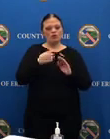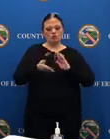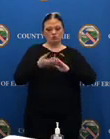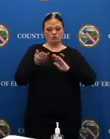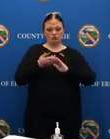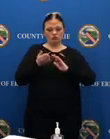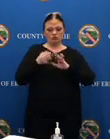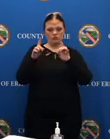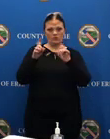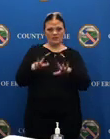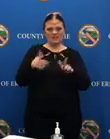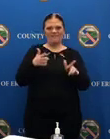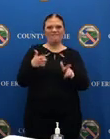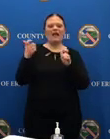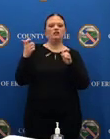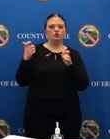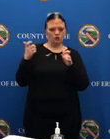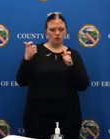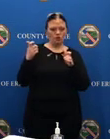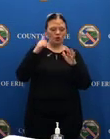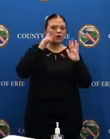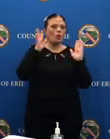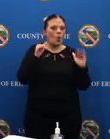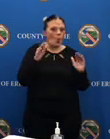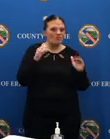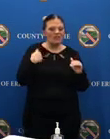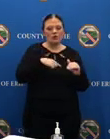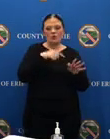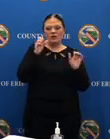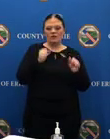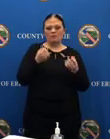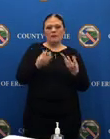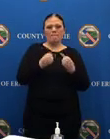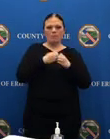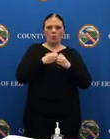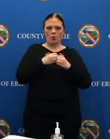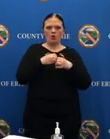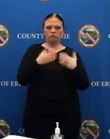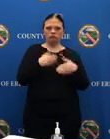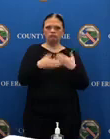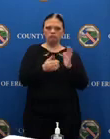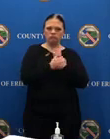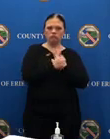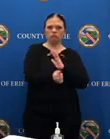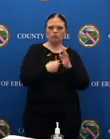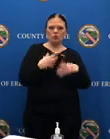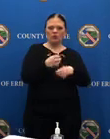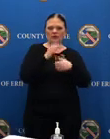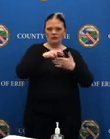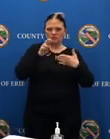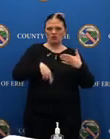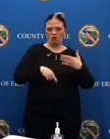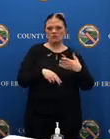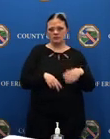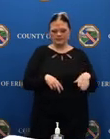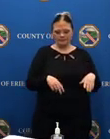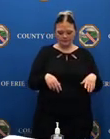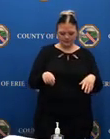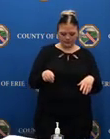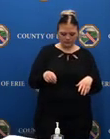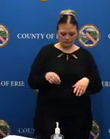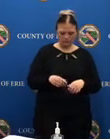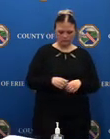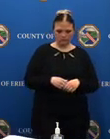the tests faster, and hopefully we will be able to be more productive in getting these results out. So